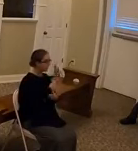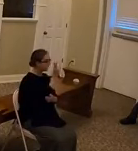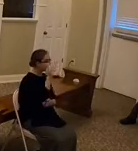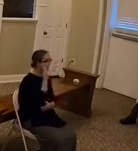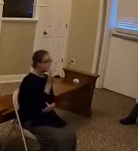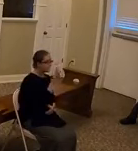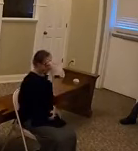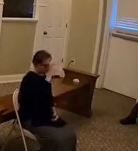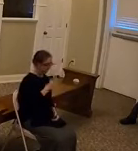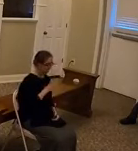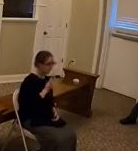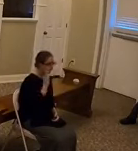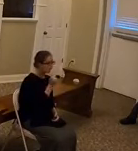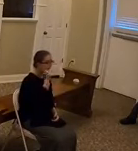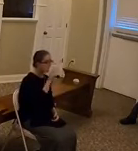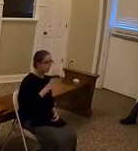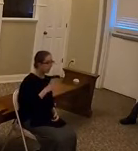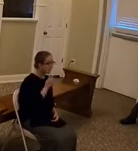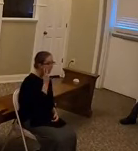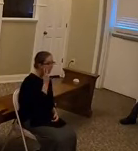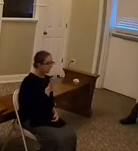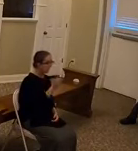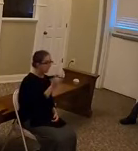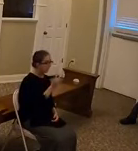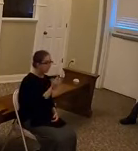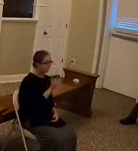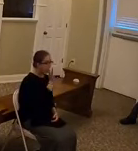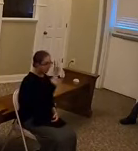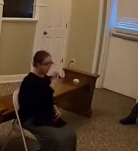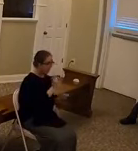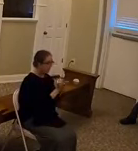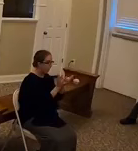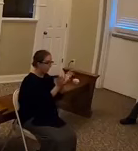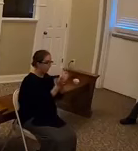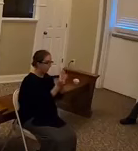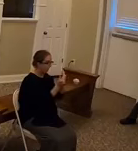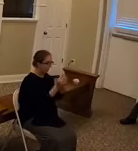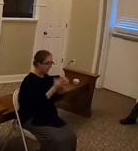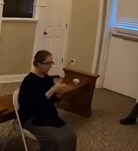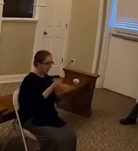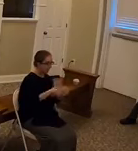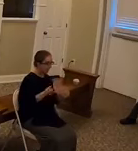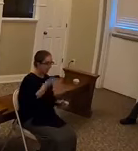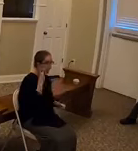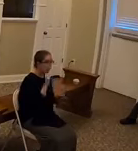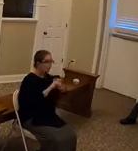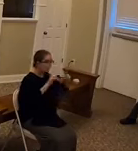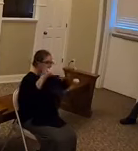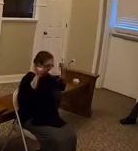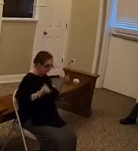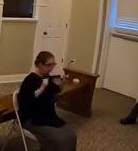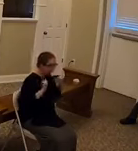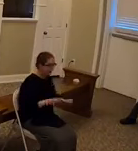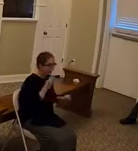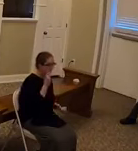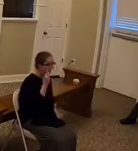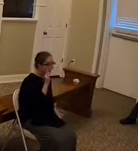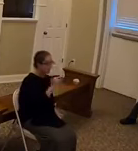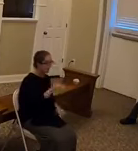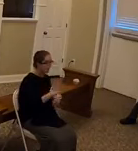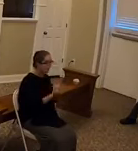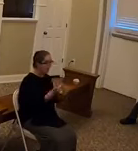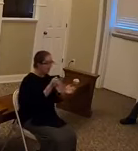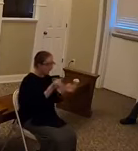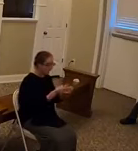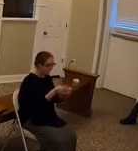He's seeing the men. He's seeing the women. He's seeing the beautiful flowers. Everything looks different now. Can I tell you, that's the way